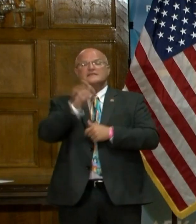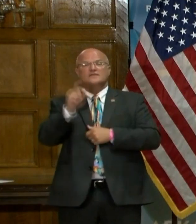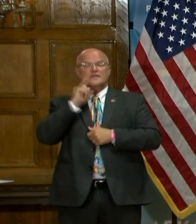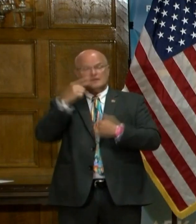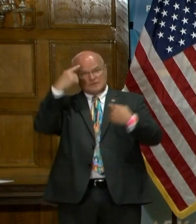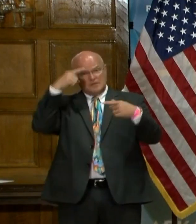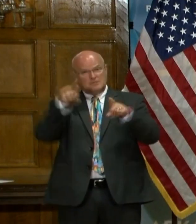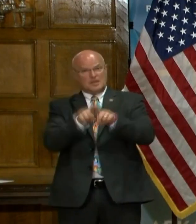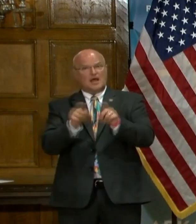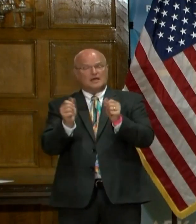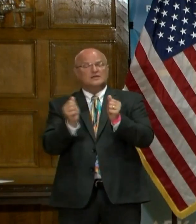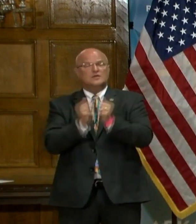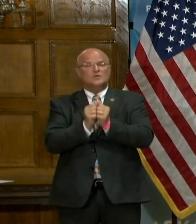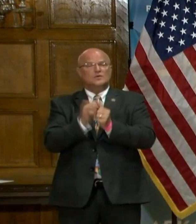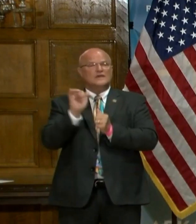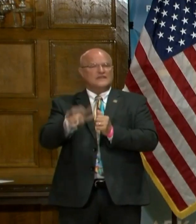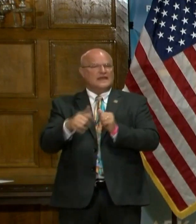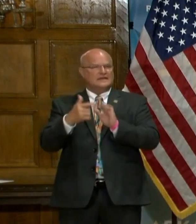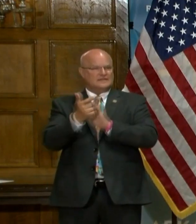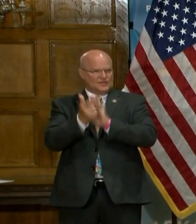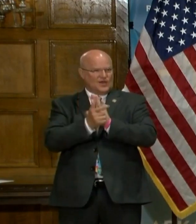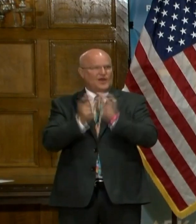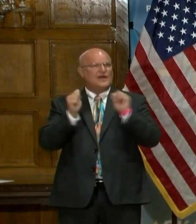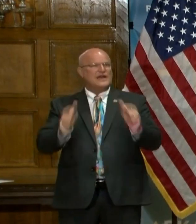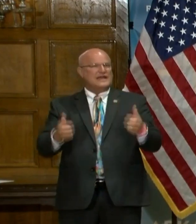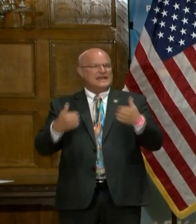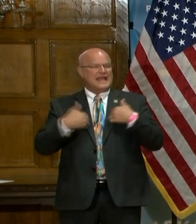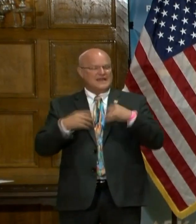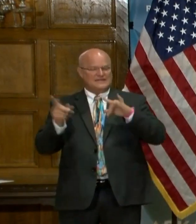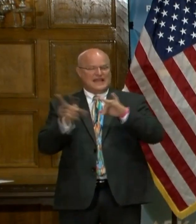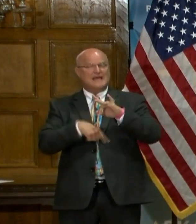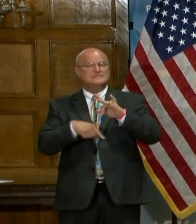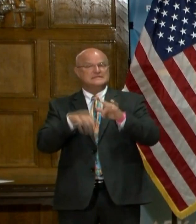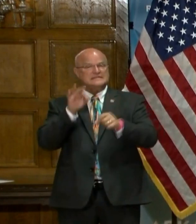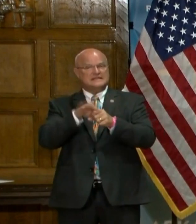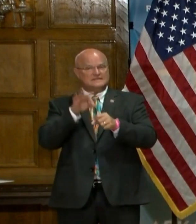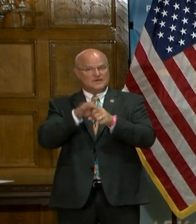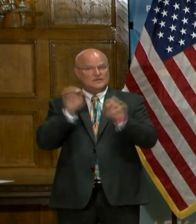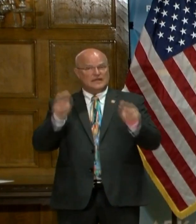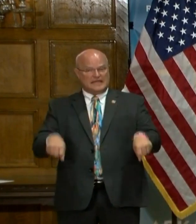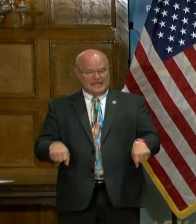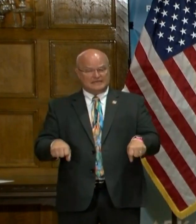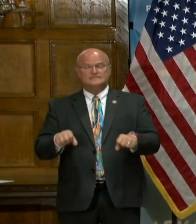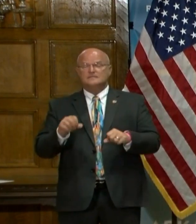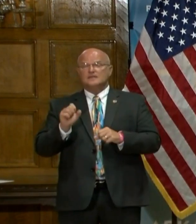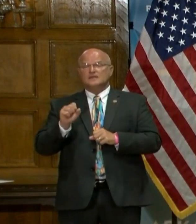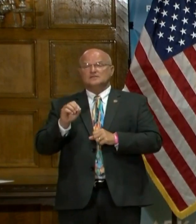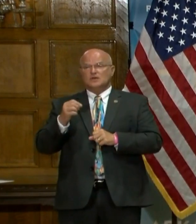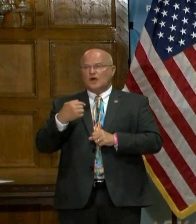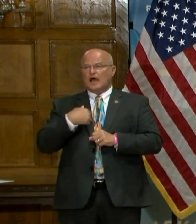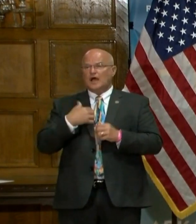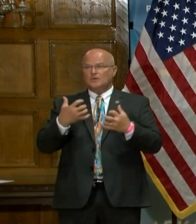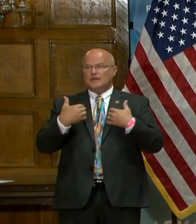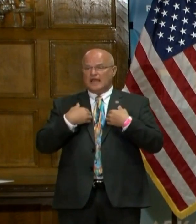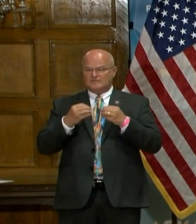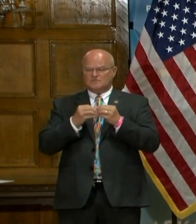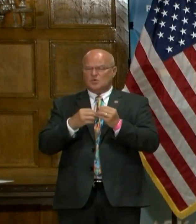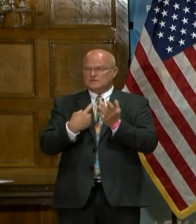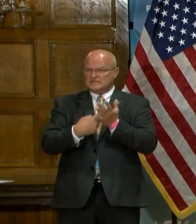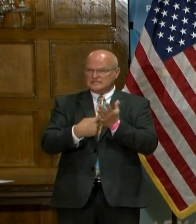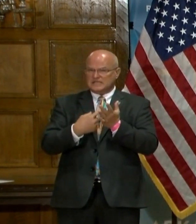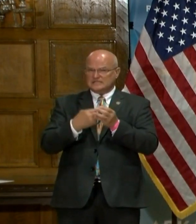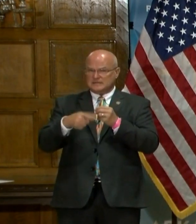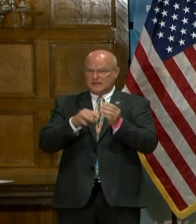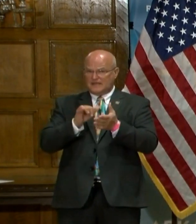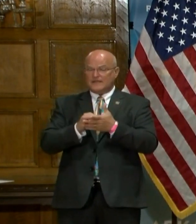be in compliance and would be allowed to have an absentee ballot. And so I want to have some further